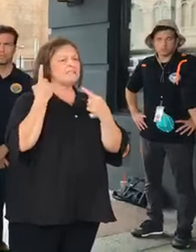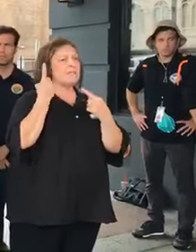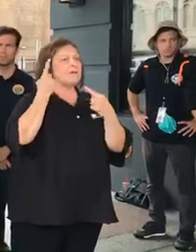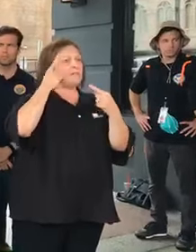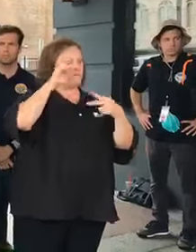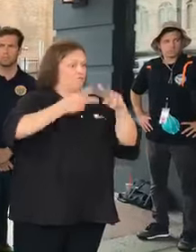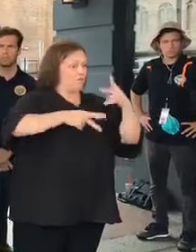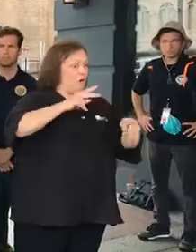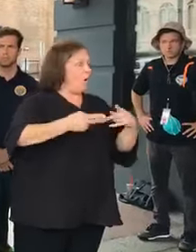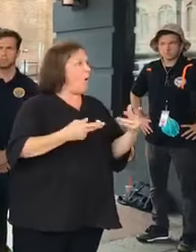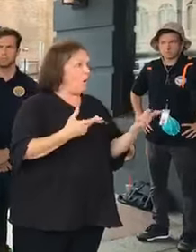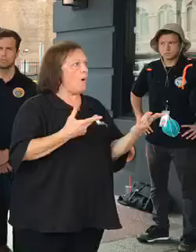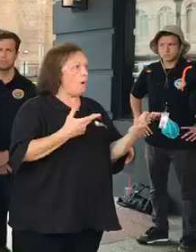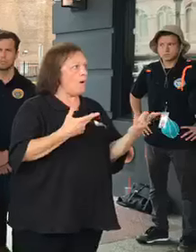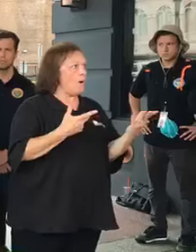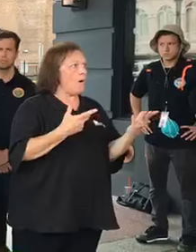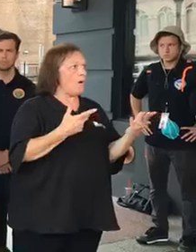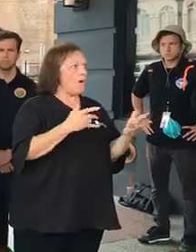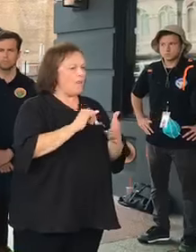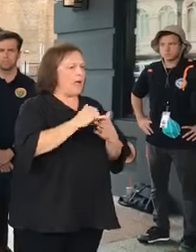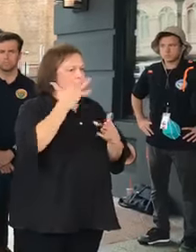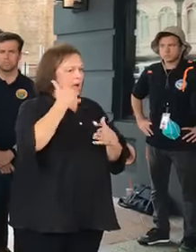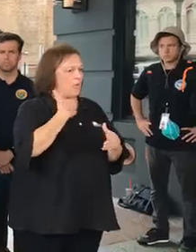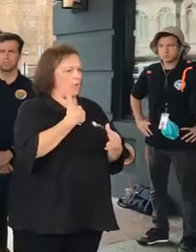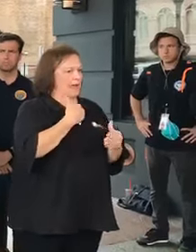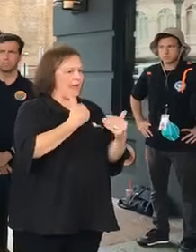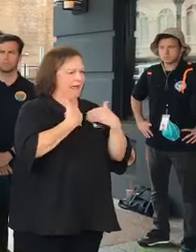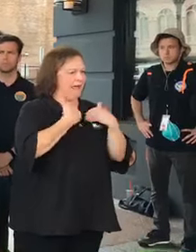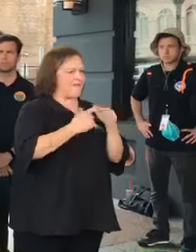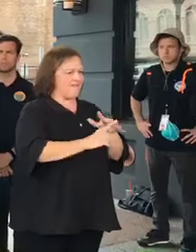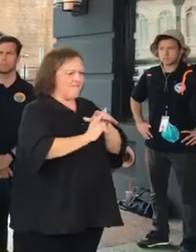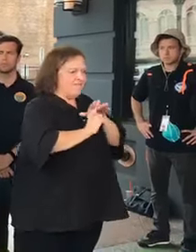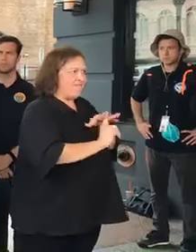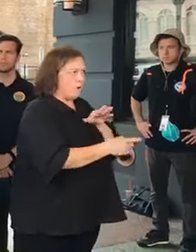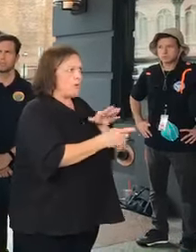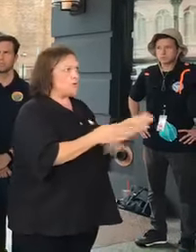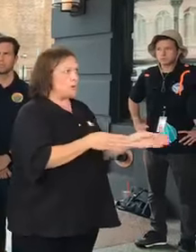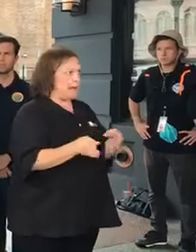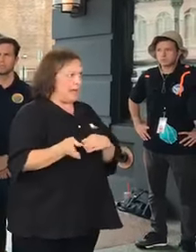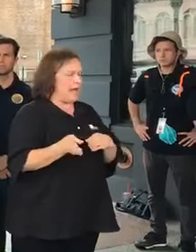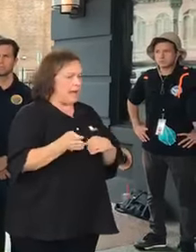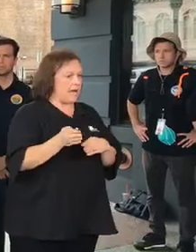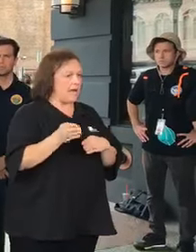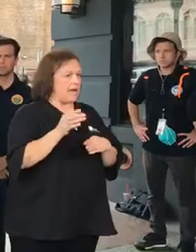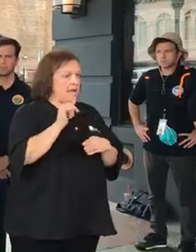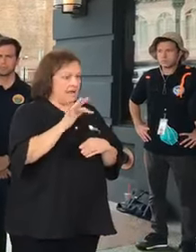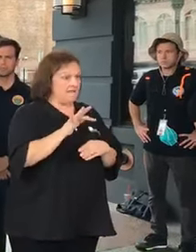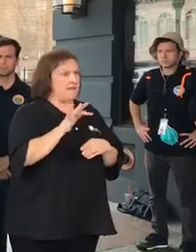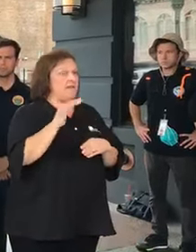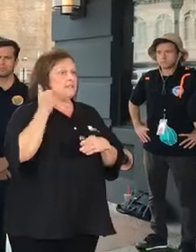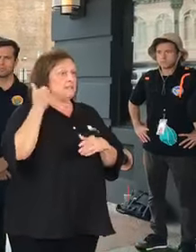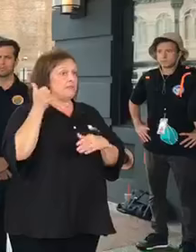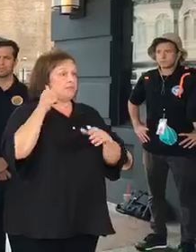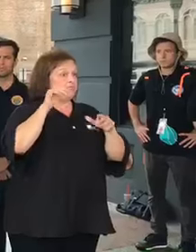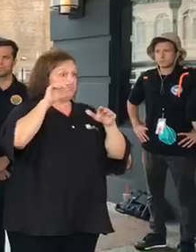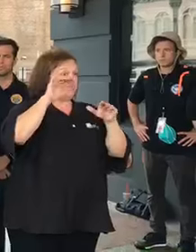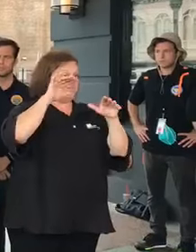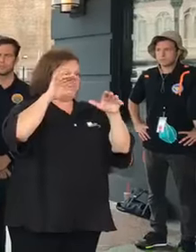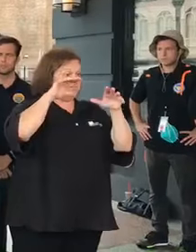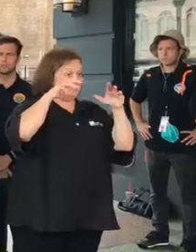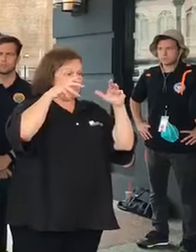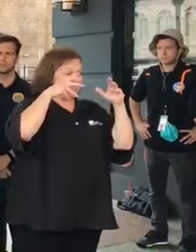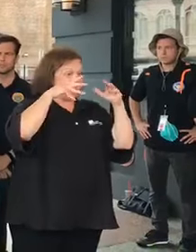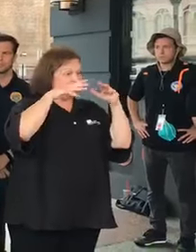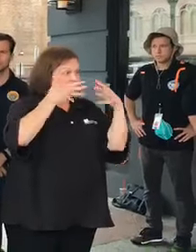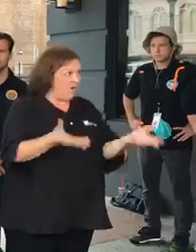see the evacuation zone we have. That's why that plan is in place. The evacuation zone is our mitigation for if it comes down. And if